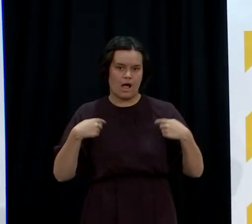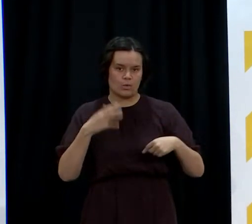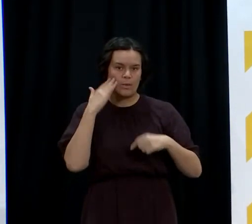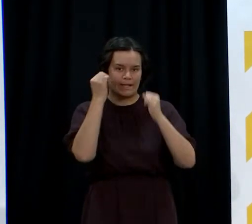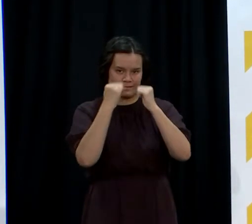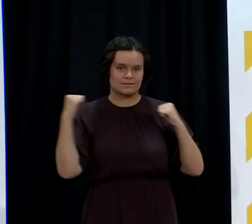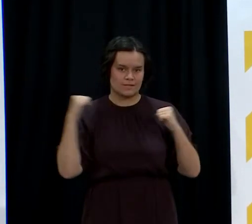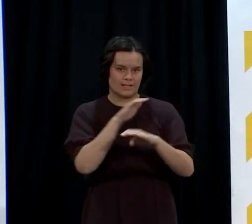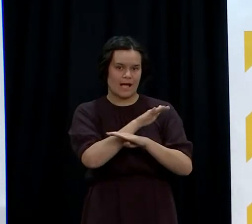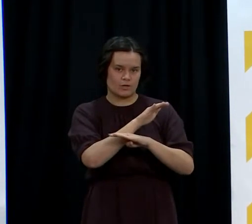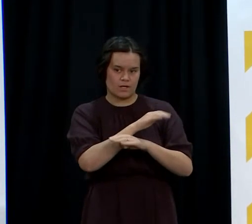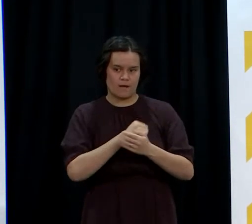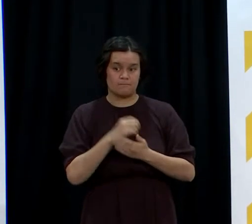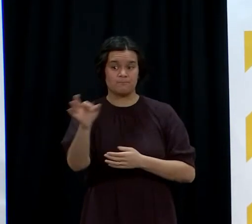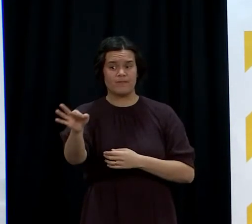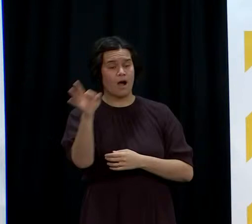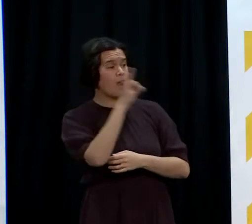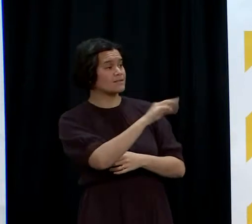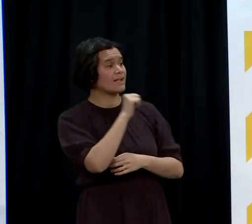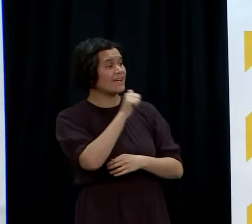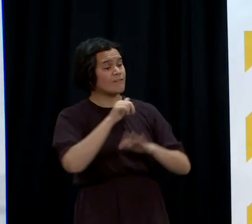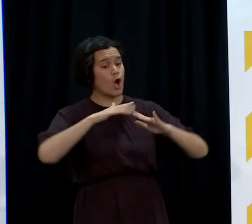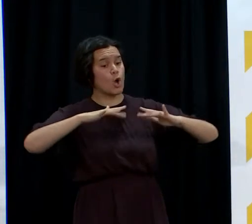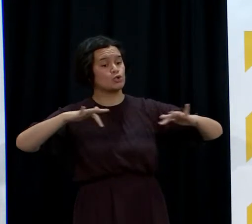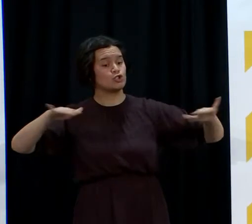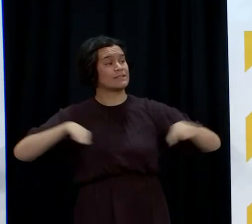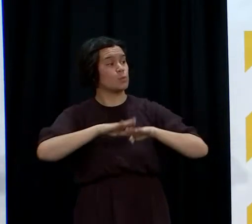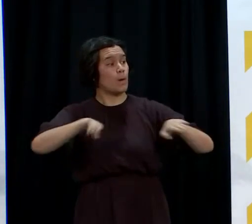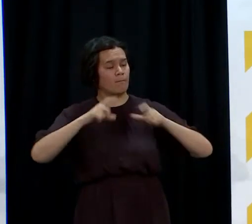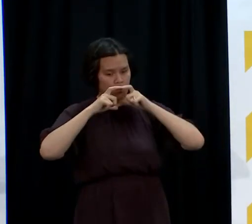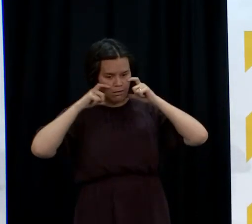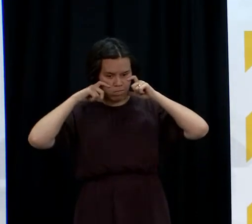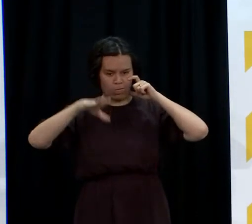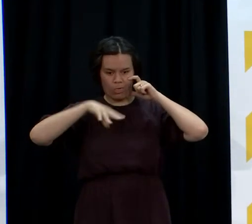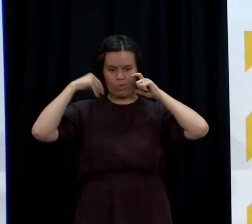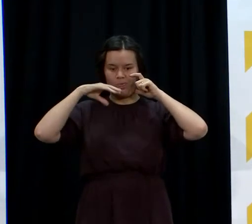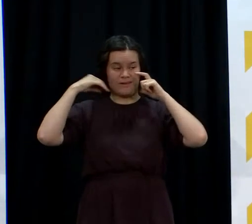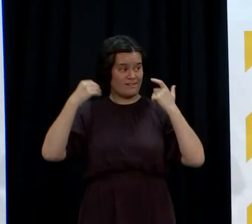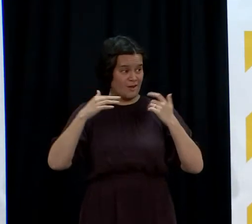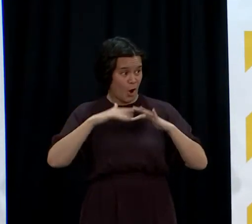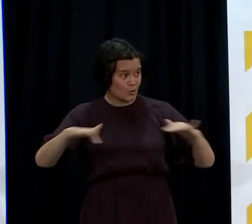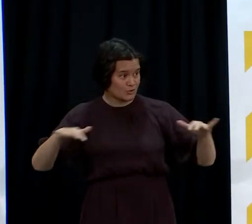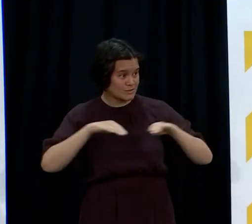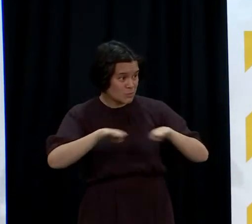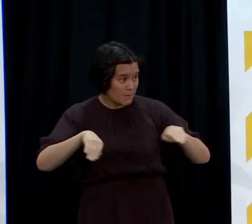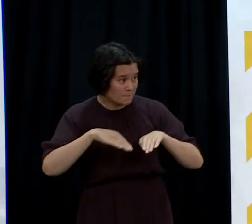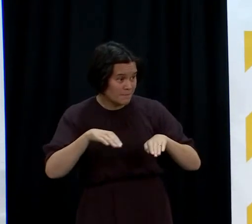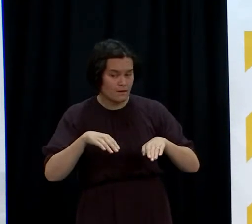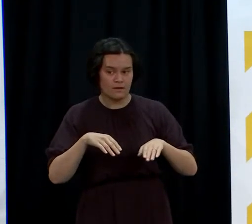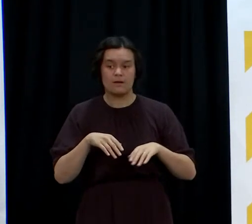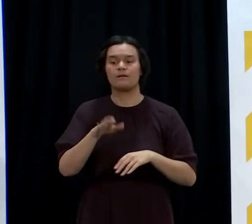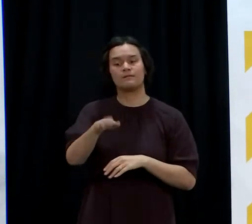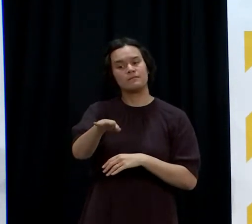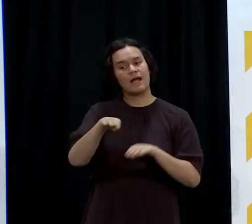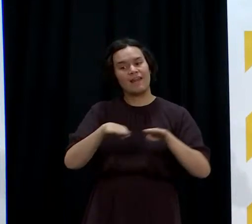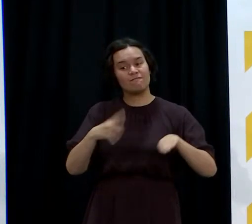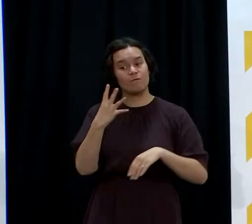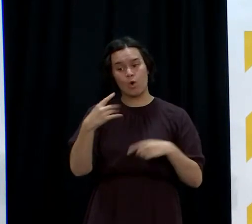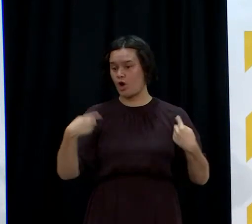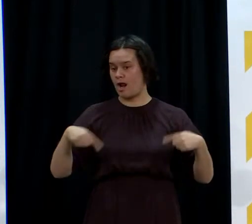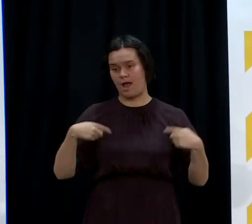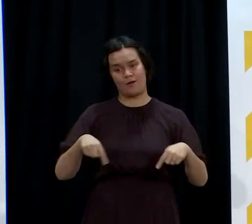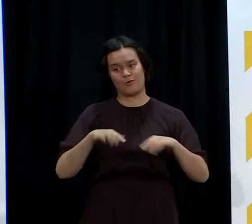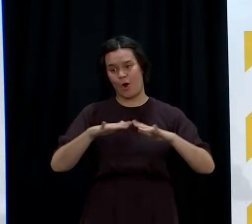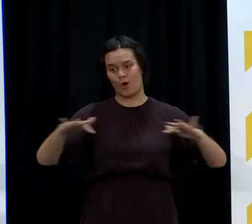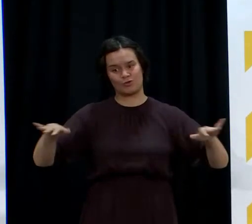What about if somebody's swimming in the ocean? Is that... Well, swimming in the ocean is not actually allowed in alert level 4,